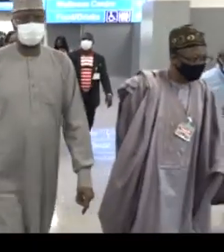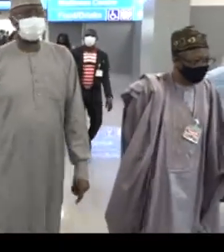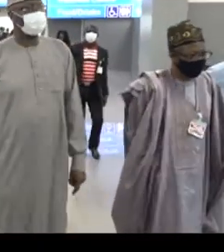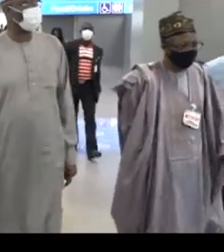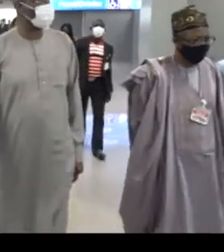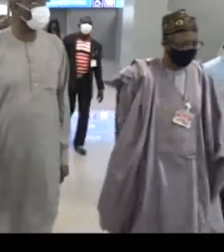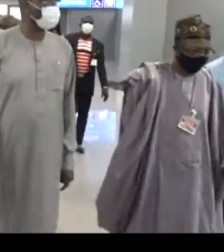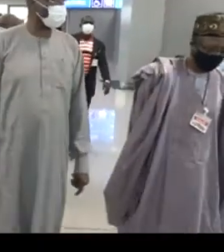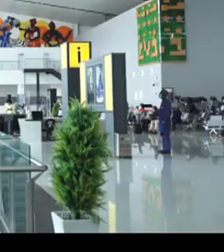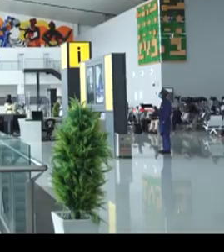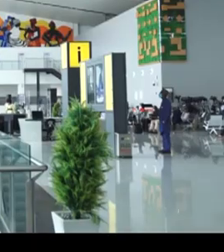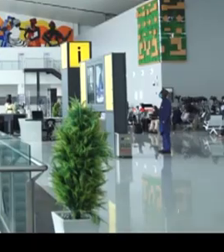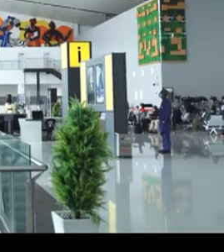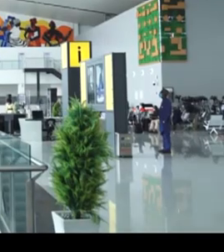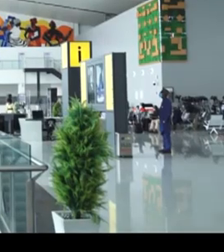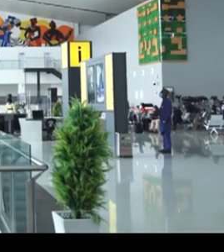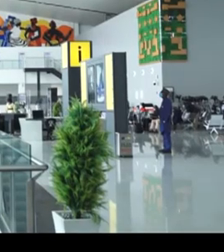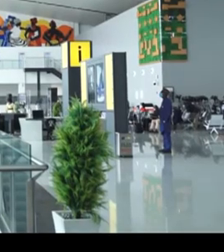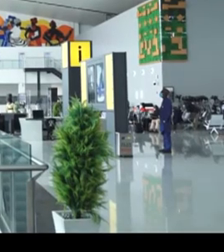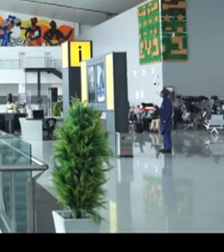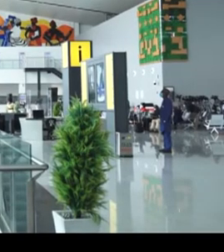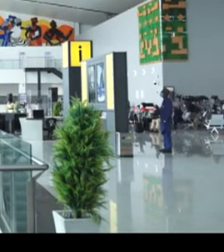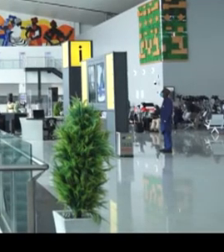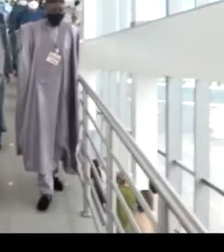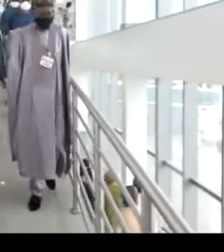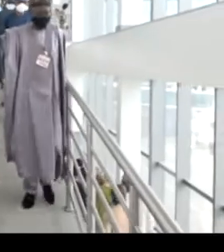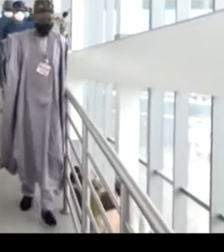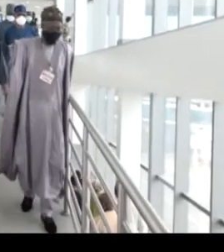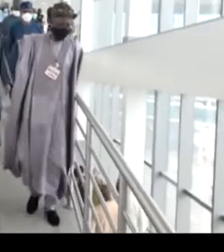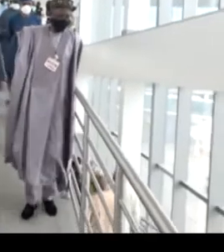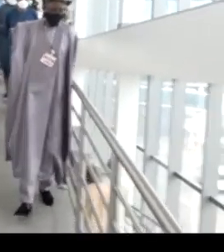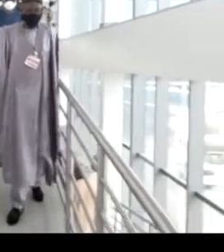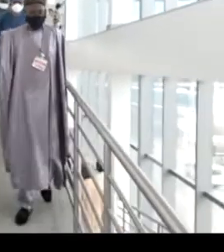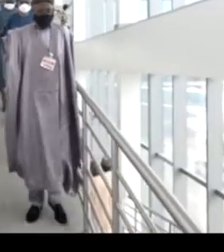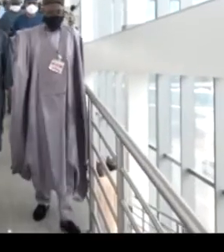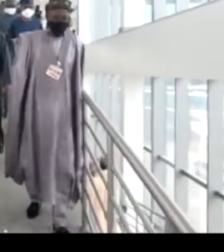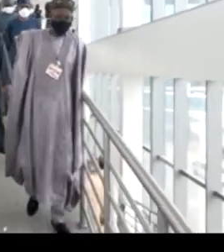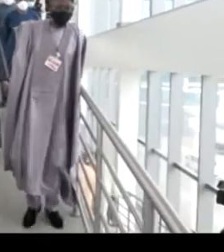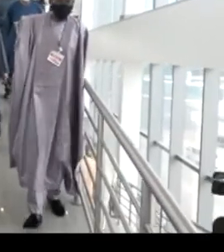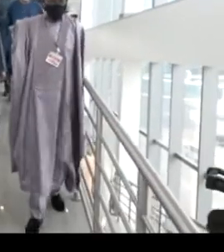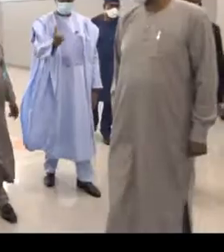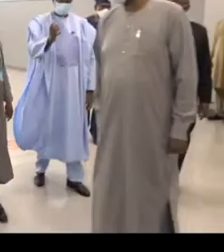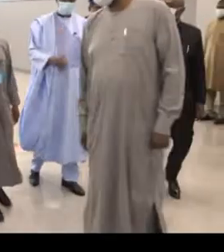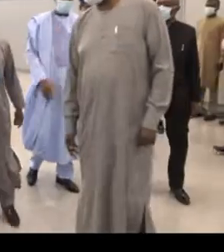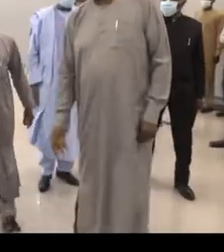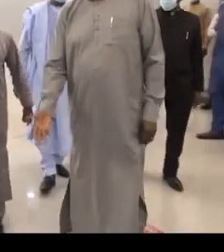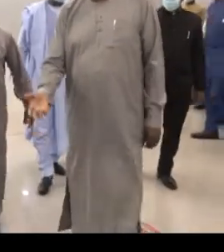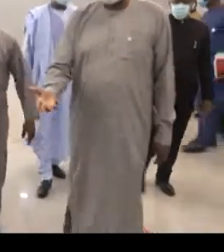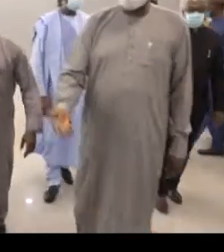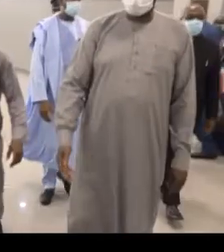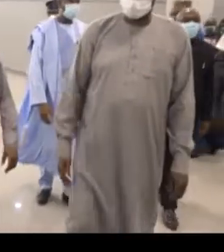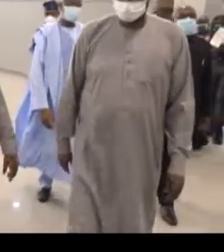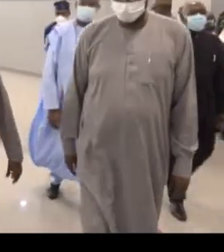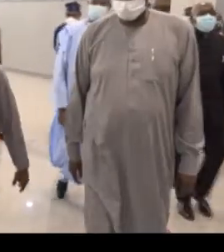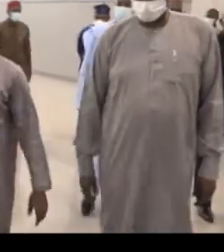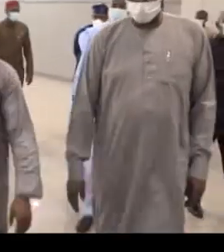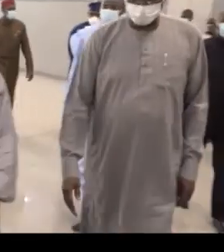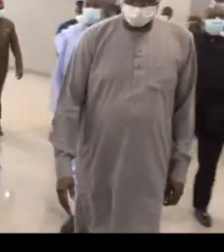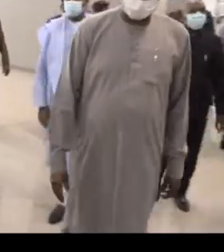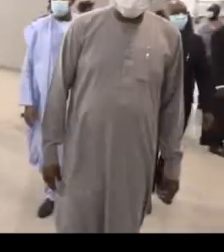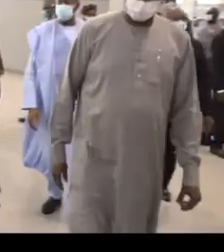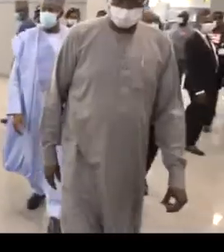terminal of the Nnamdi Azikiwe International Airport as a statement of confidence that all is set for the resumption of international